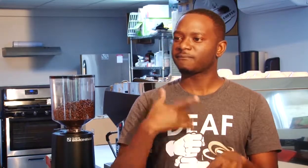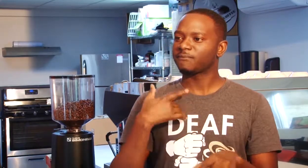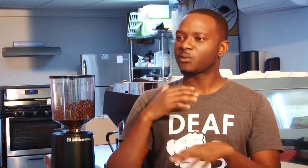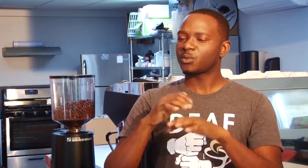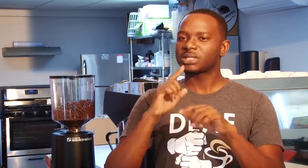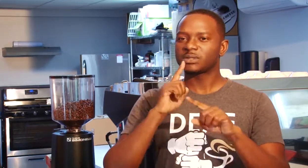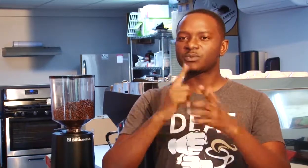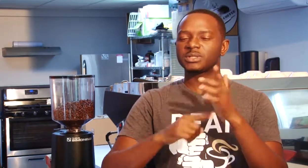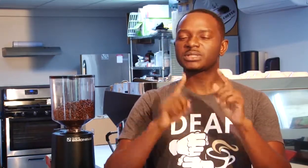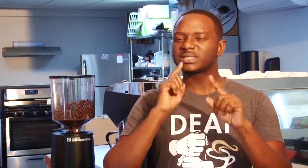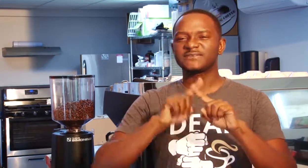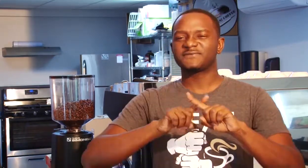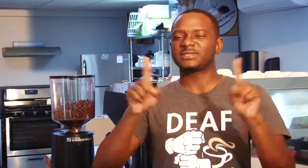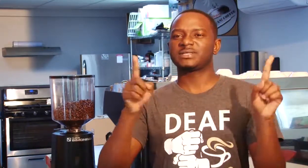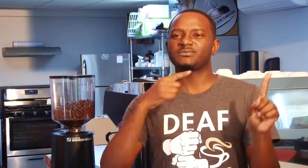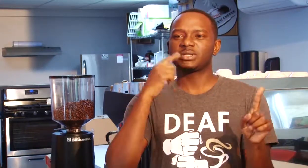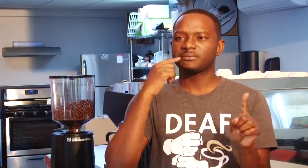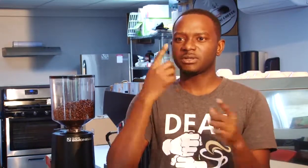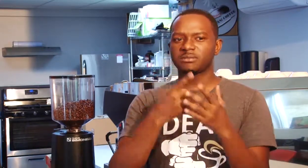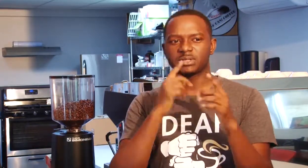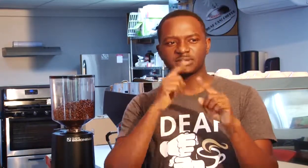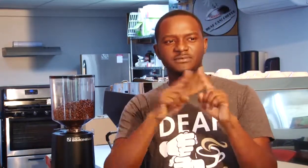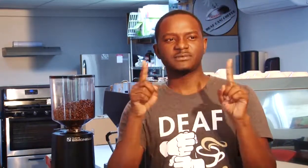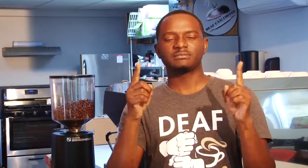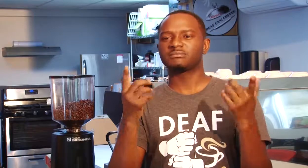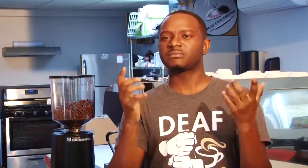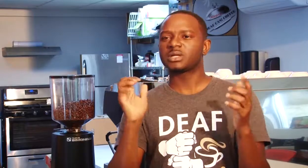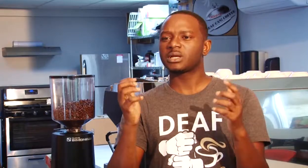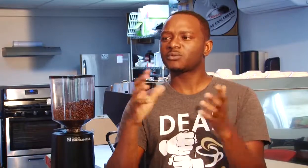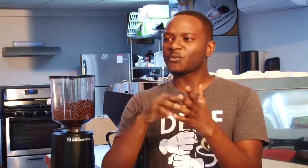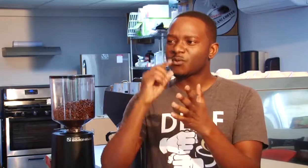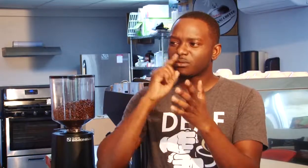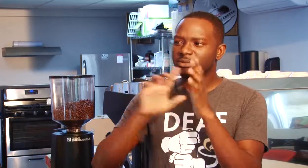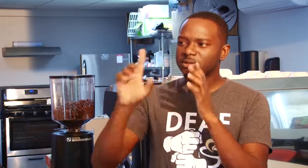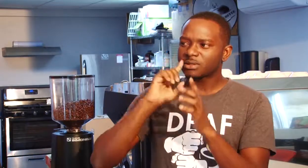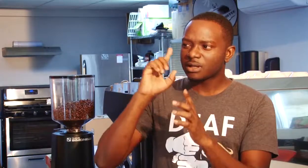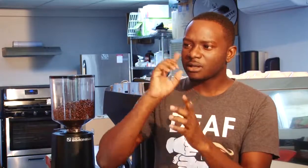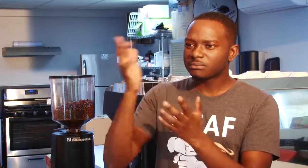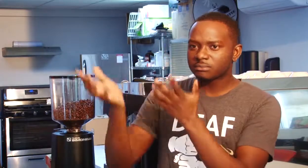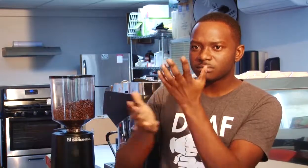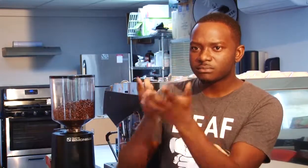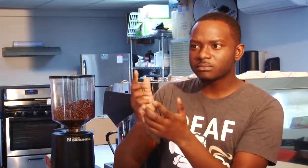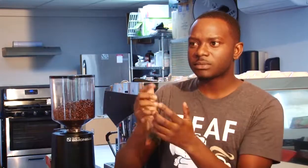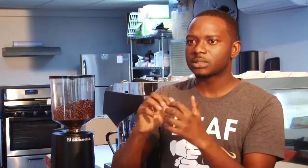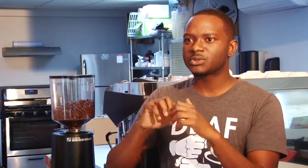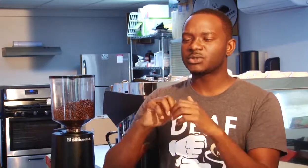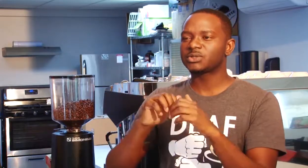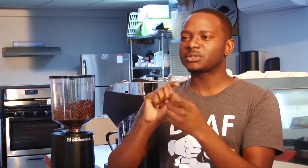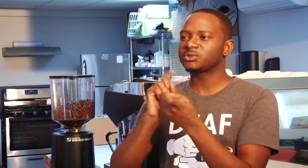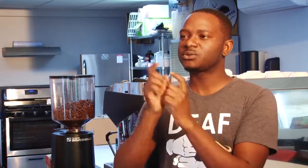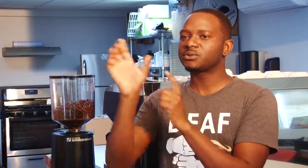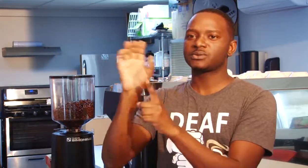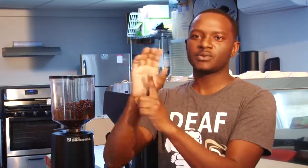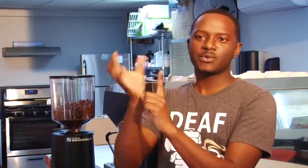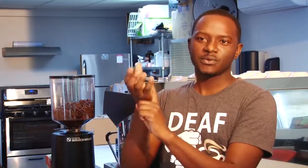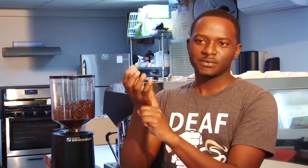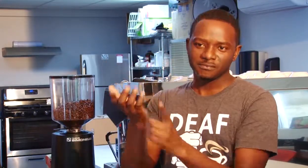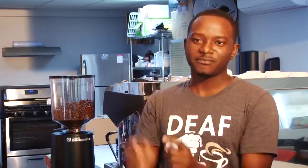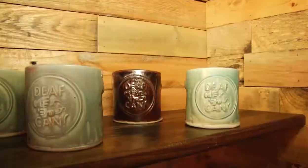job opportunities. We want to be included in society. We don't want hearing people to look at us as different. We just want you to recognize we have a different language, but we're not different people. We're